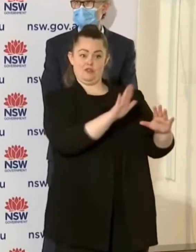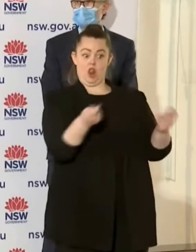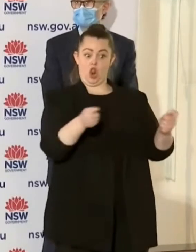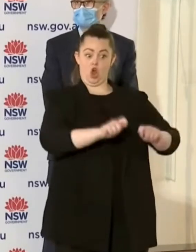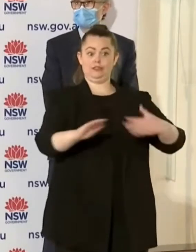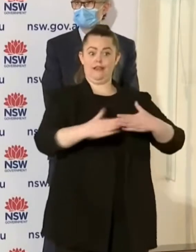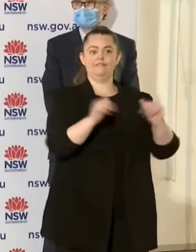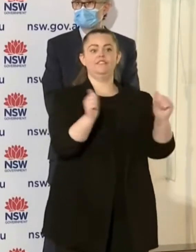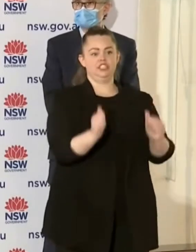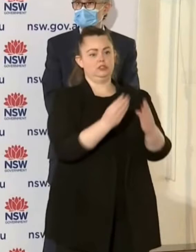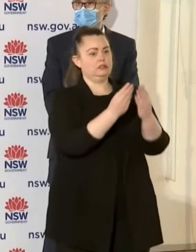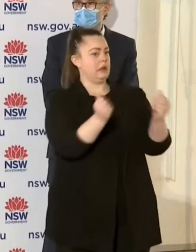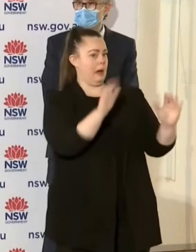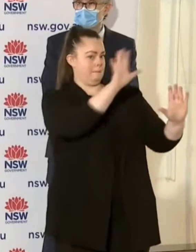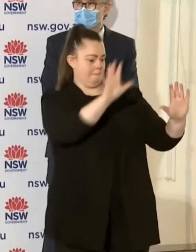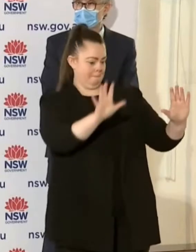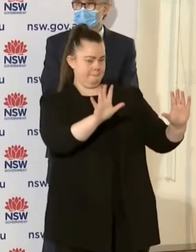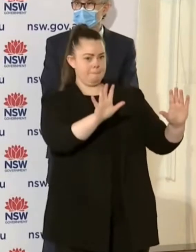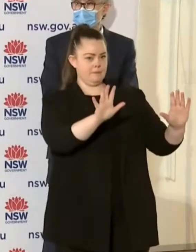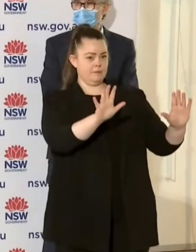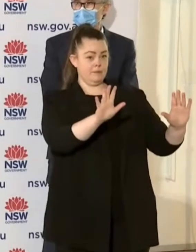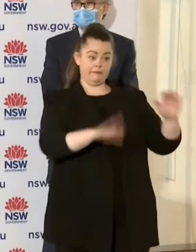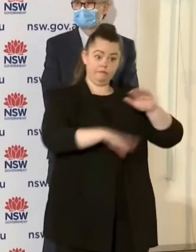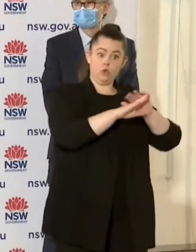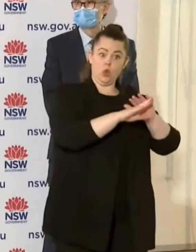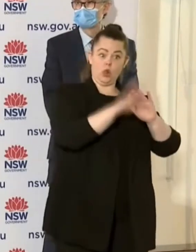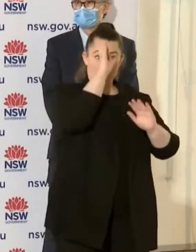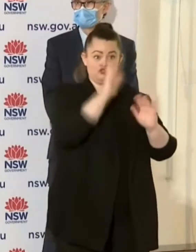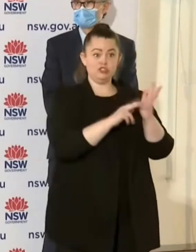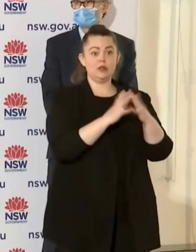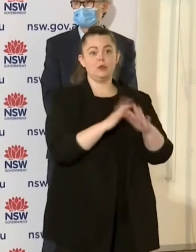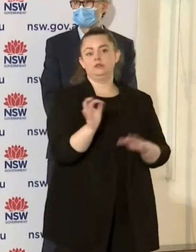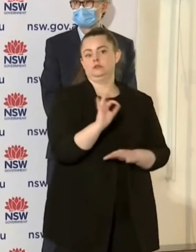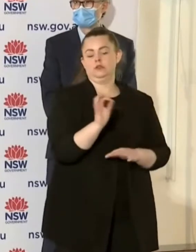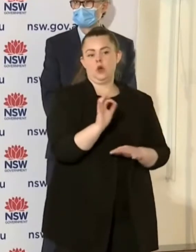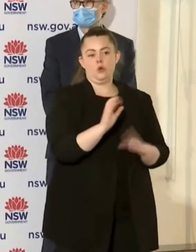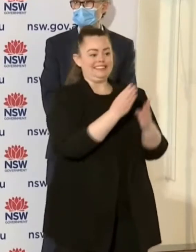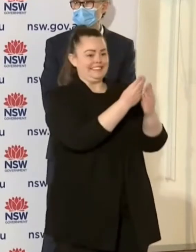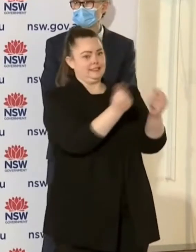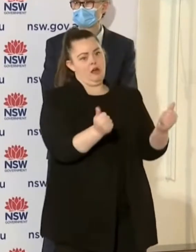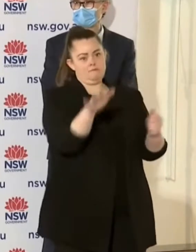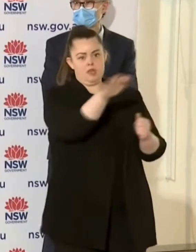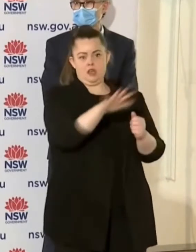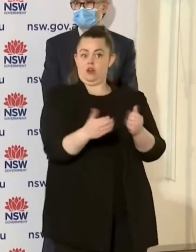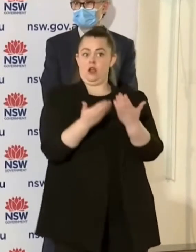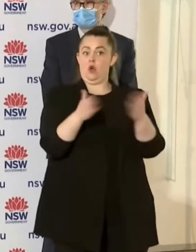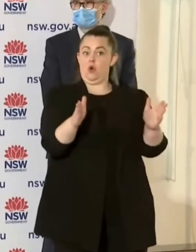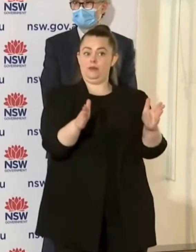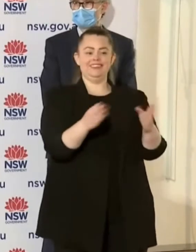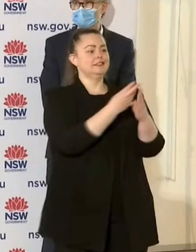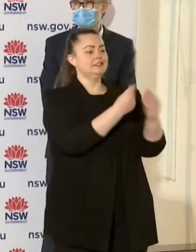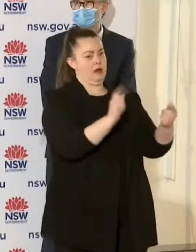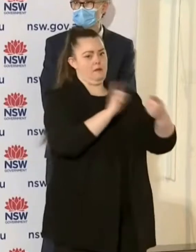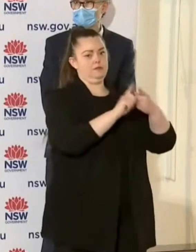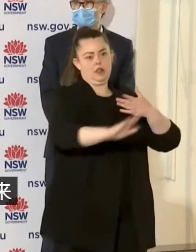So only certain parts of regional New South Wales are still considered stay-at-home areas, and I think for the want of